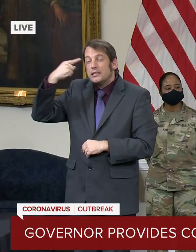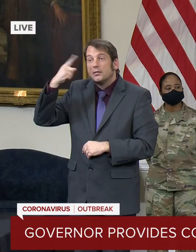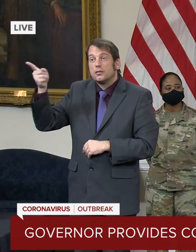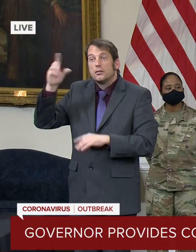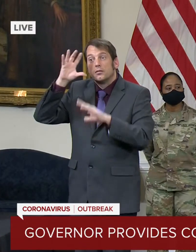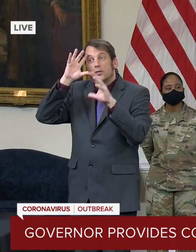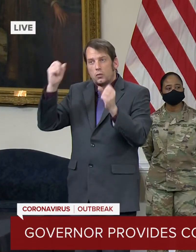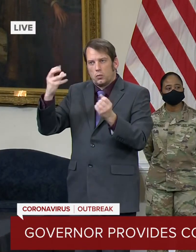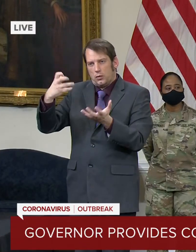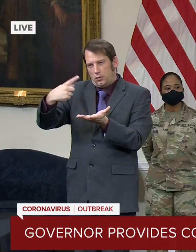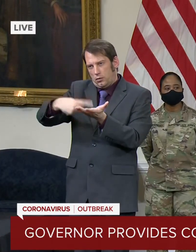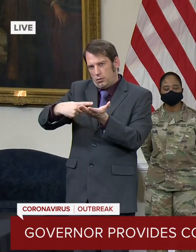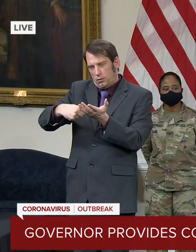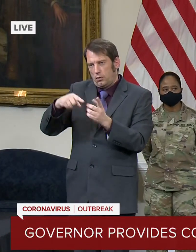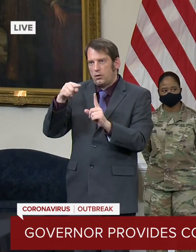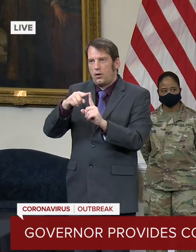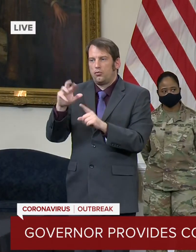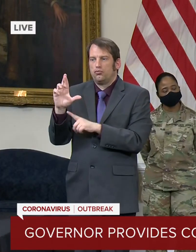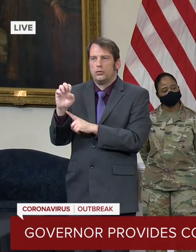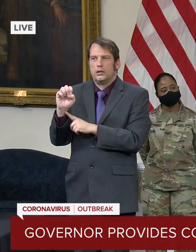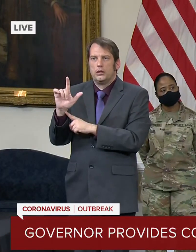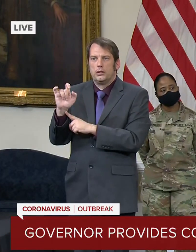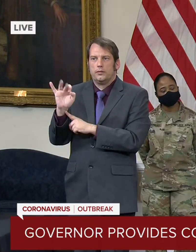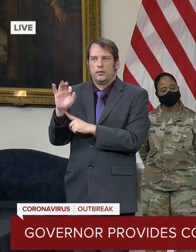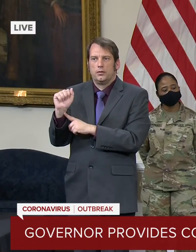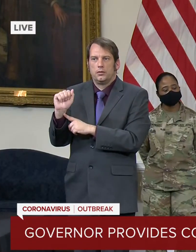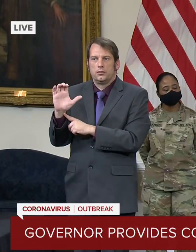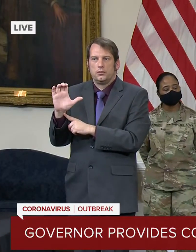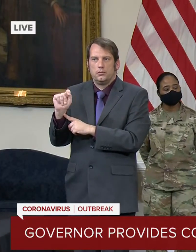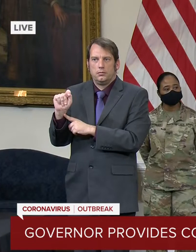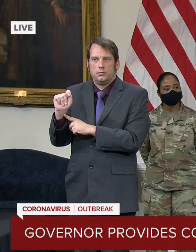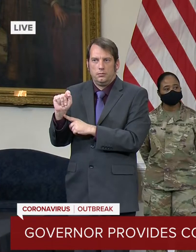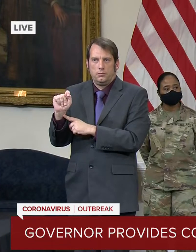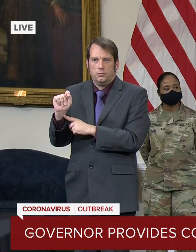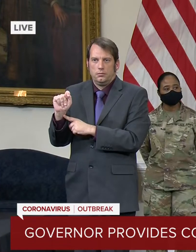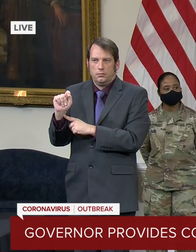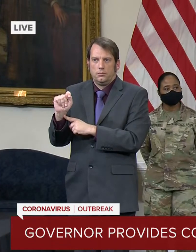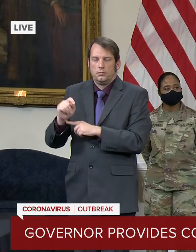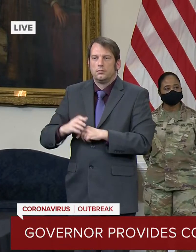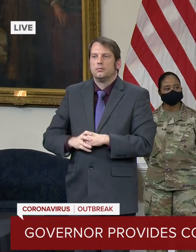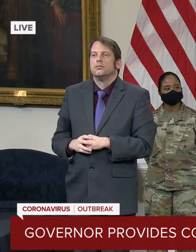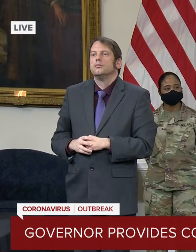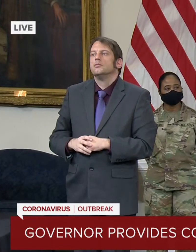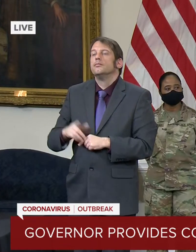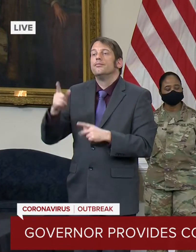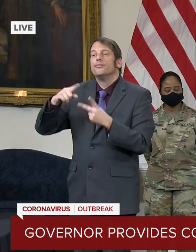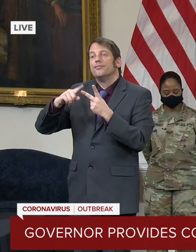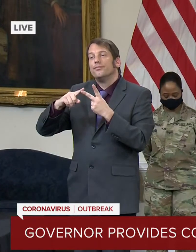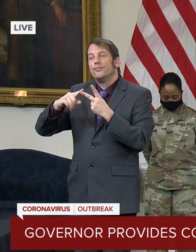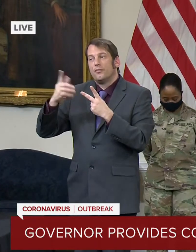Relief Act, which we're obviously very interested in. But we've been pressing all these other issues on vaccines with their entire